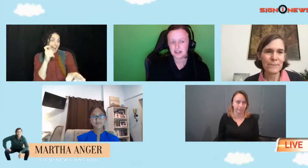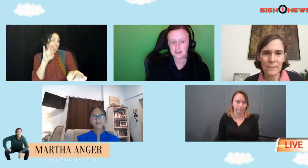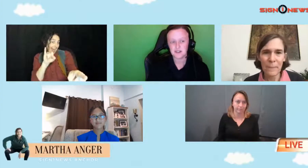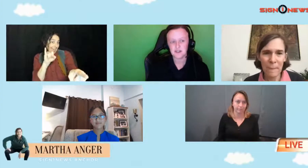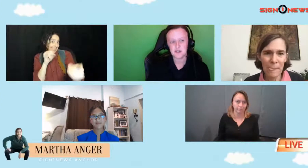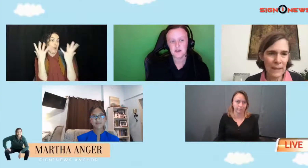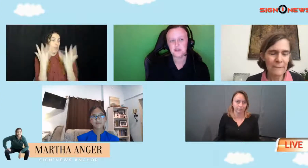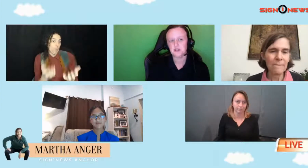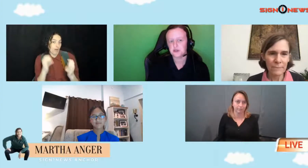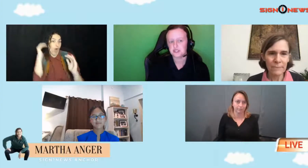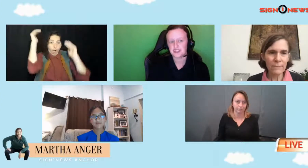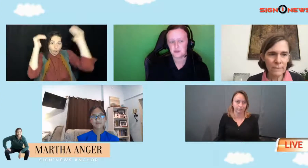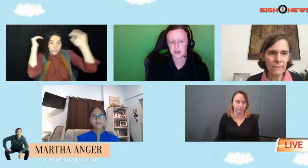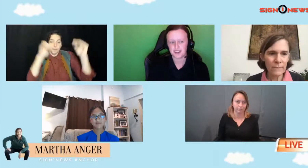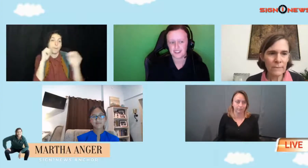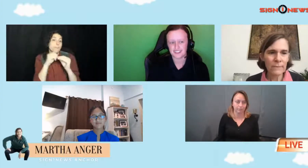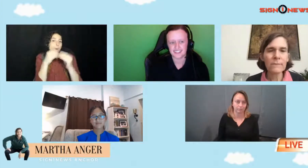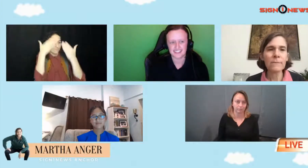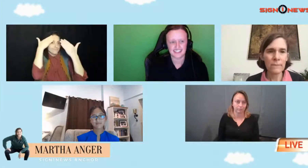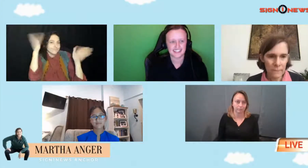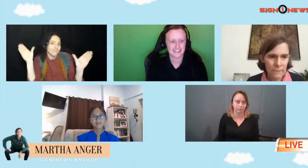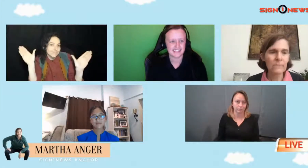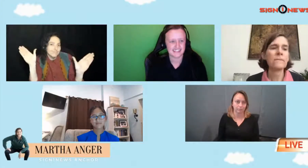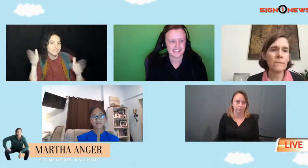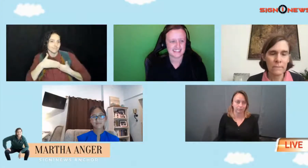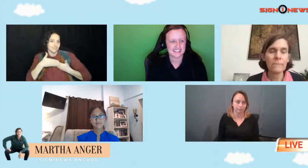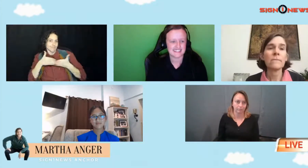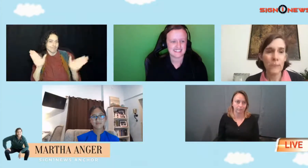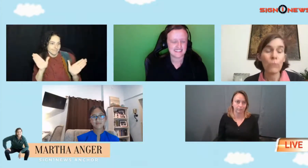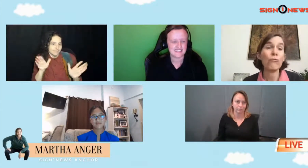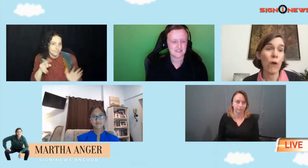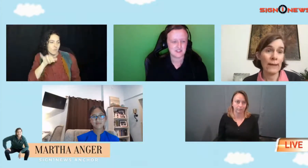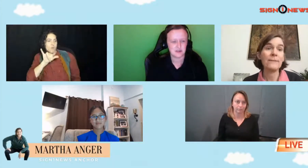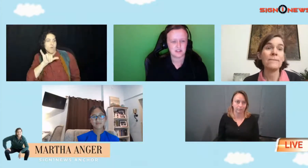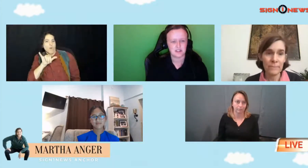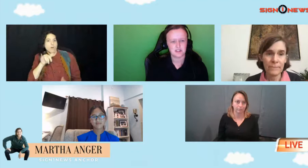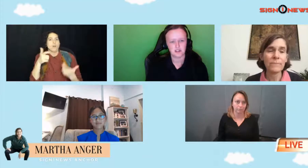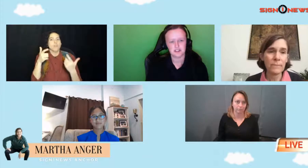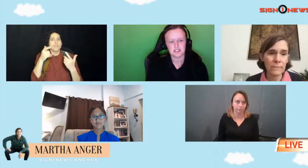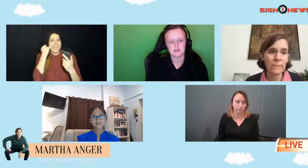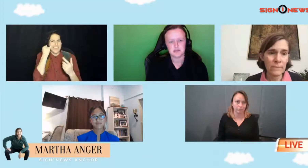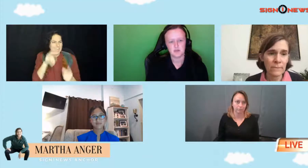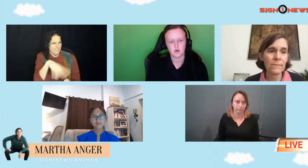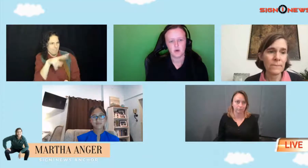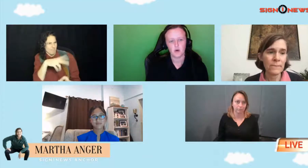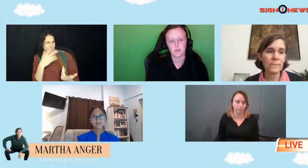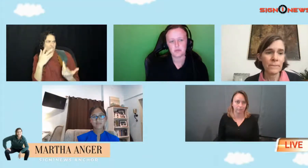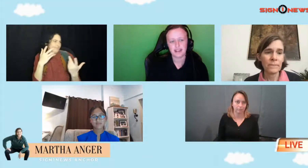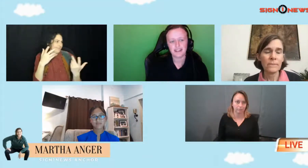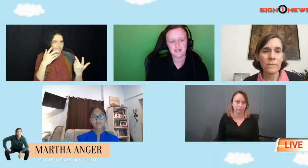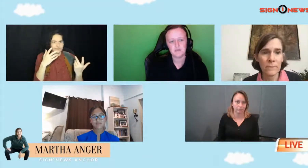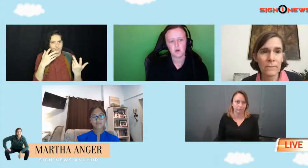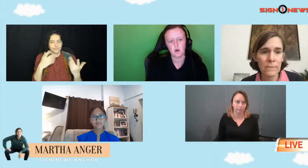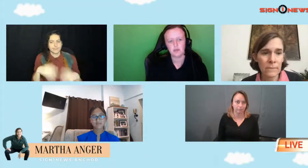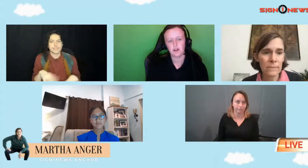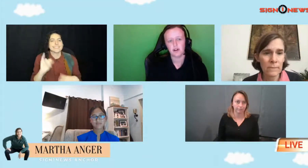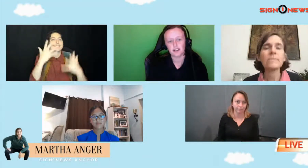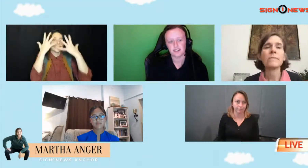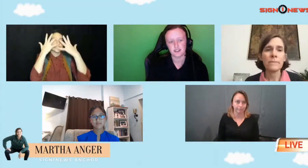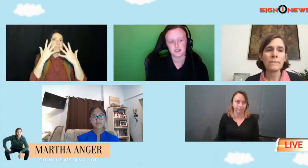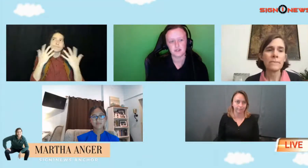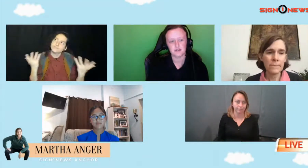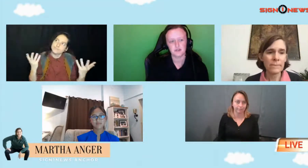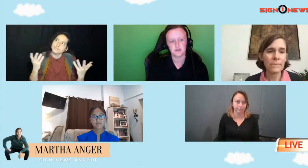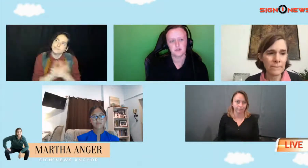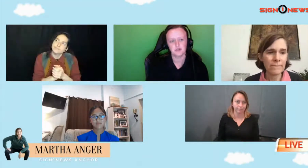that applies to adults as well. Like Lexi says, right. She wants adults to be more open-minded, more